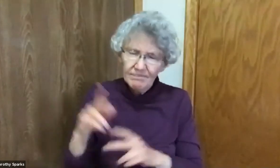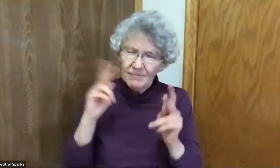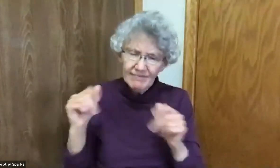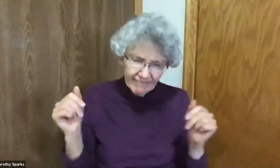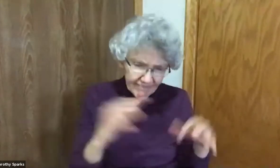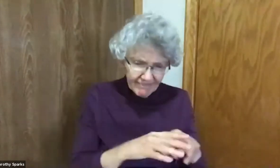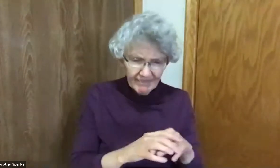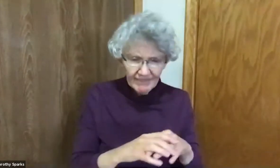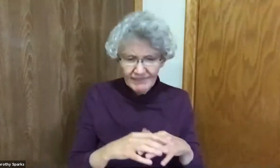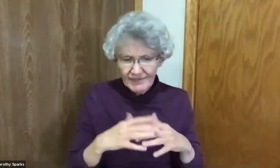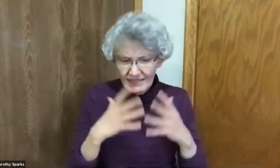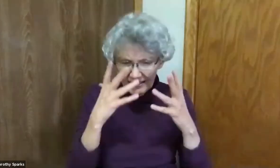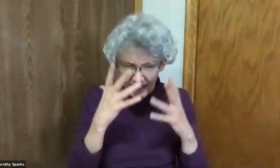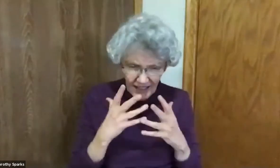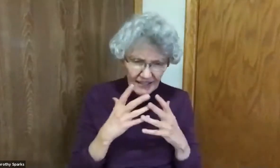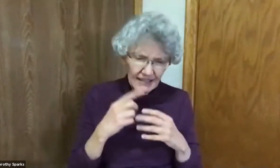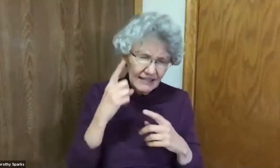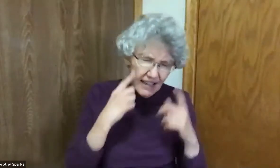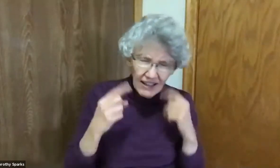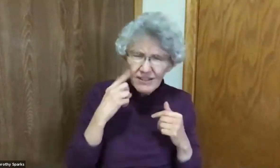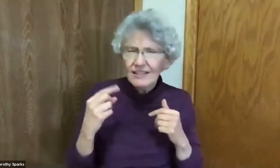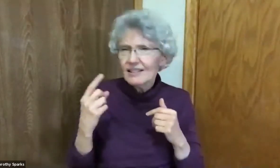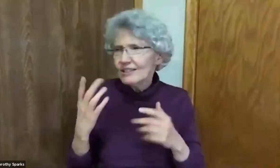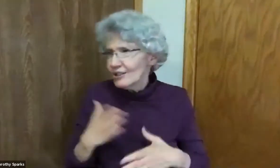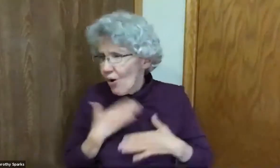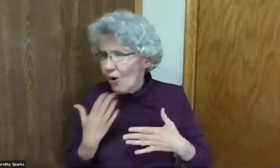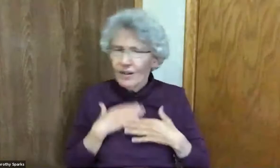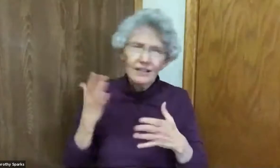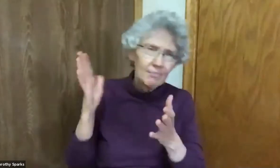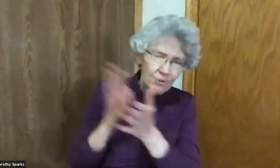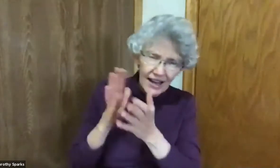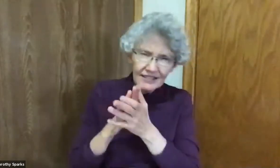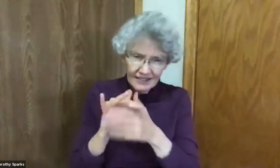Olive oil in place of tears.